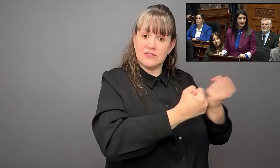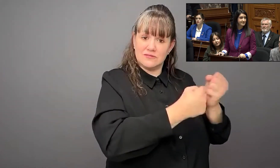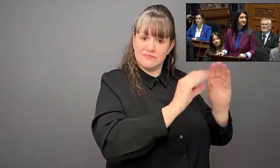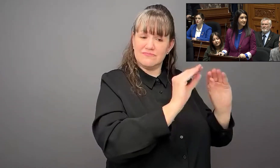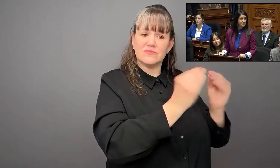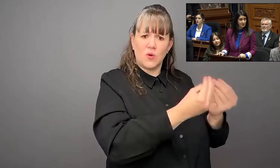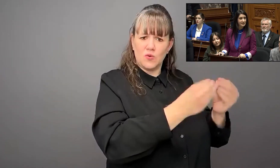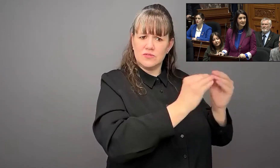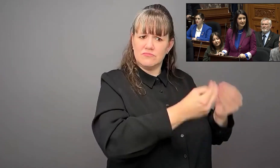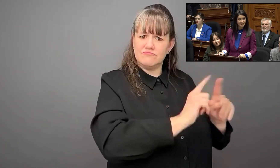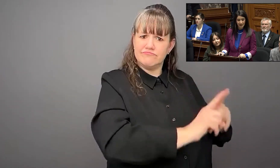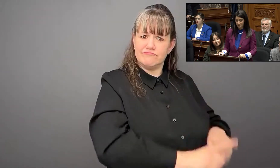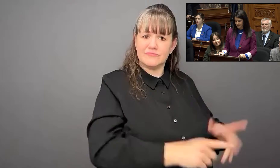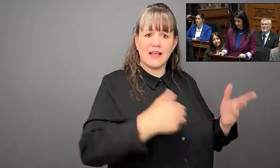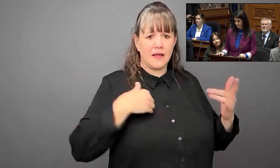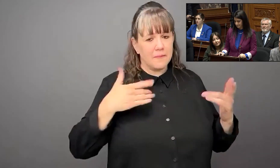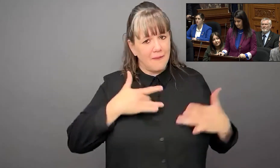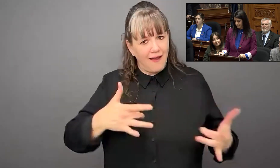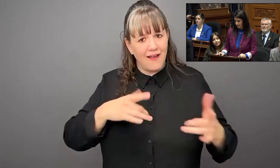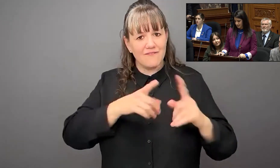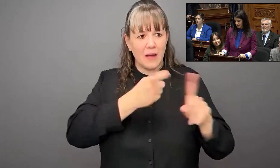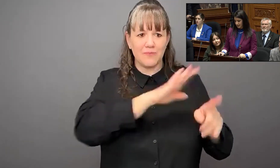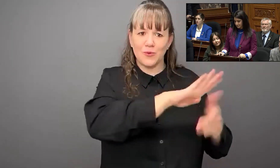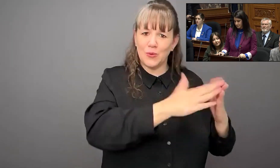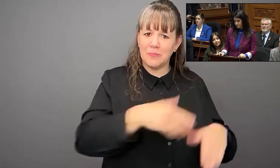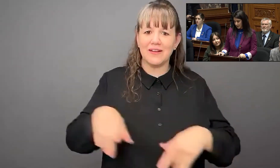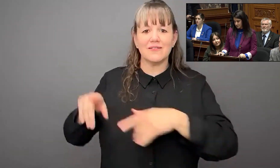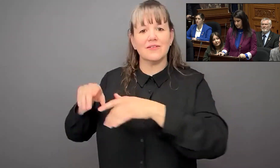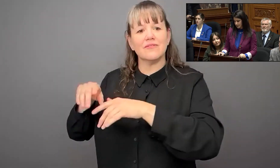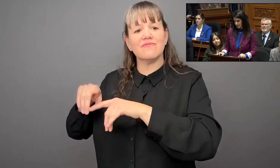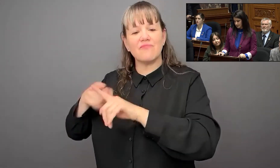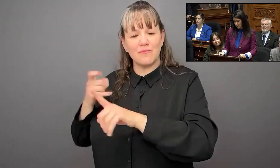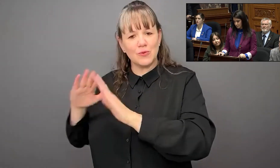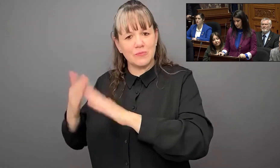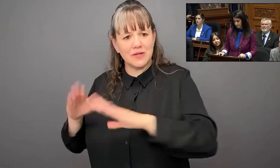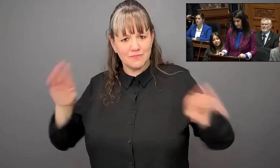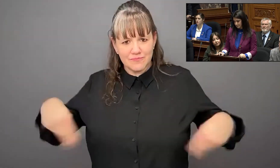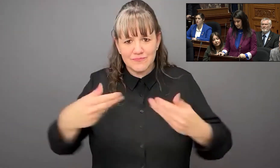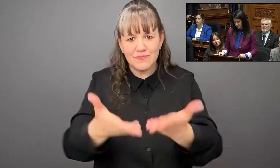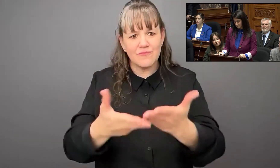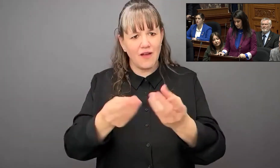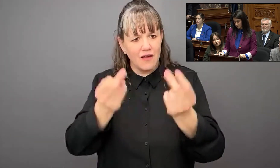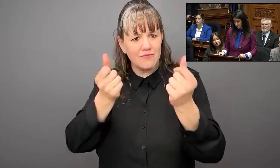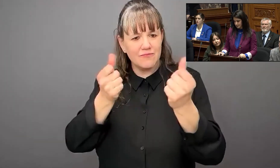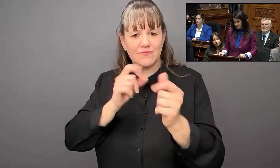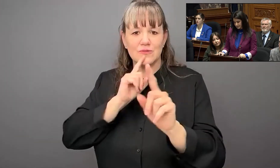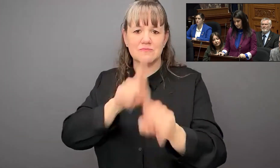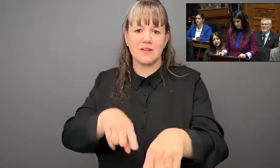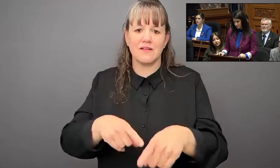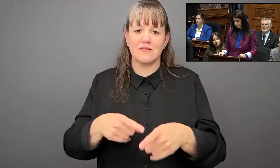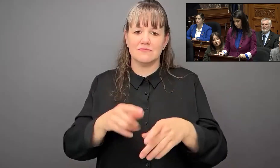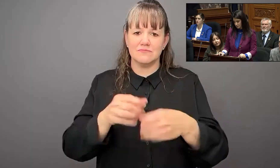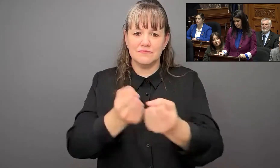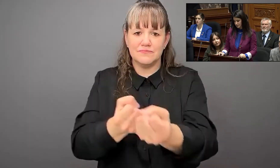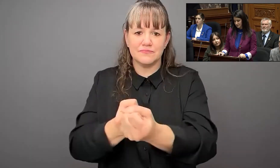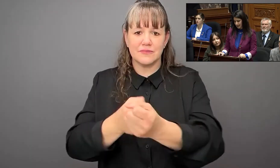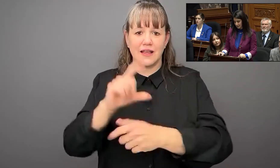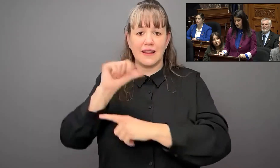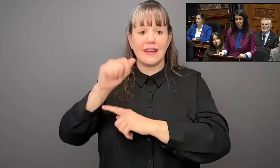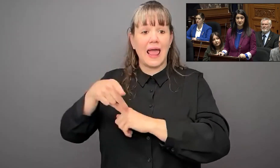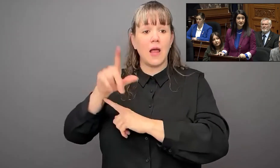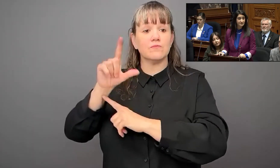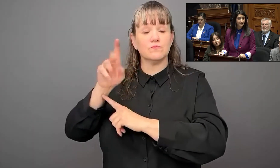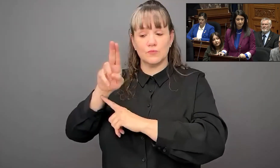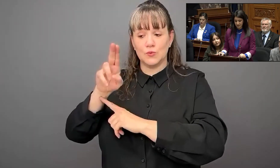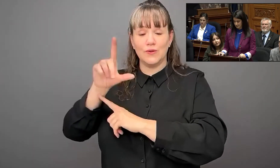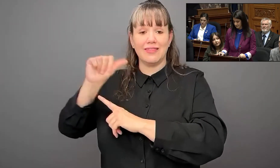deep sense of duty and empathy. After the tragedy at the Lapu-Lapu Day Festival, the Sikh community rose to